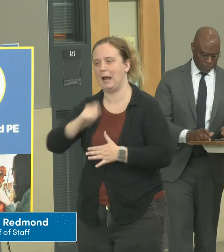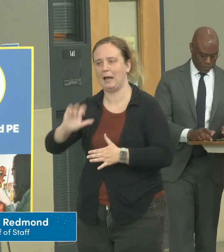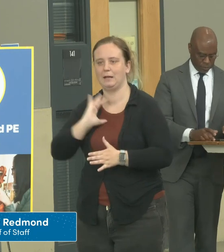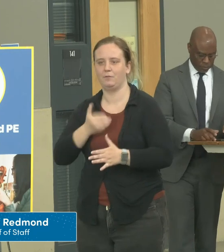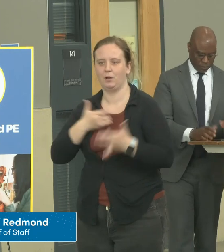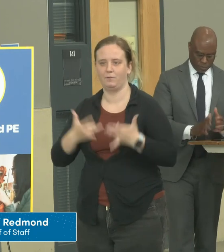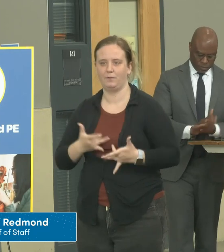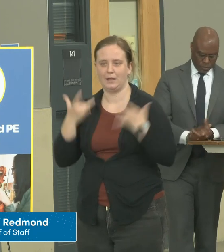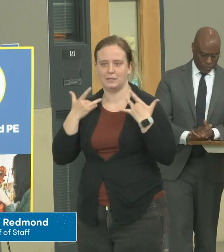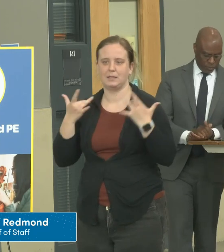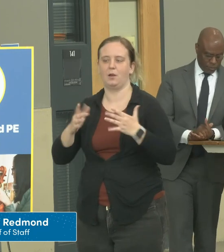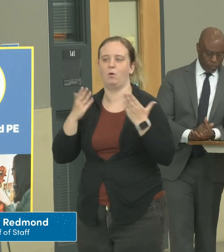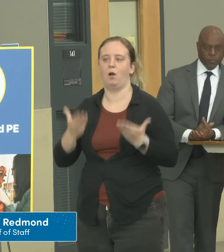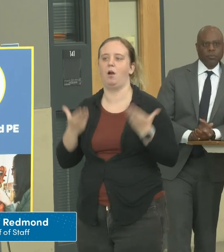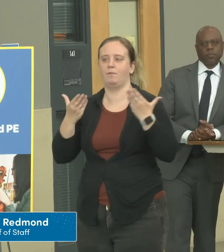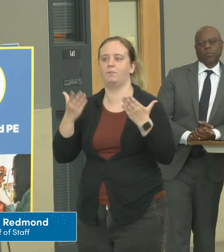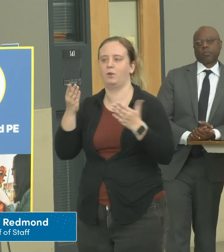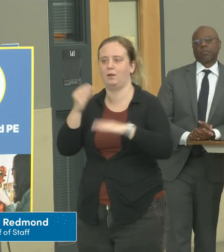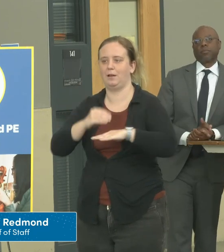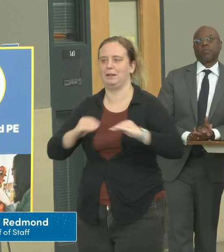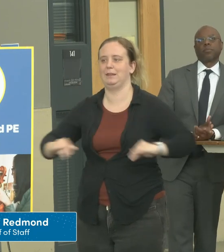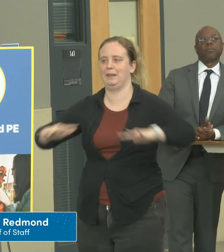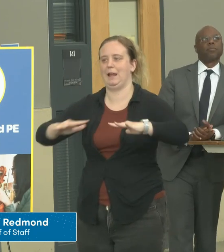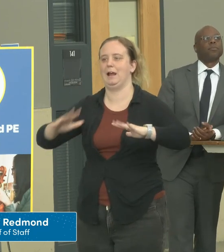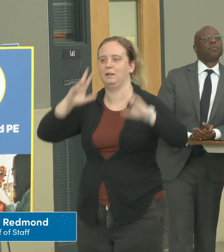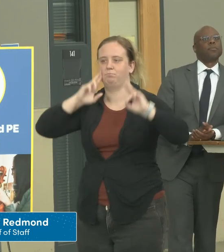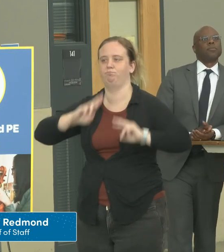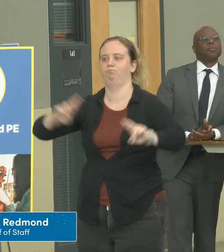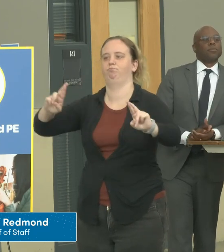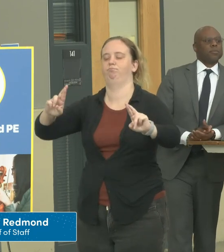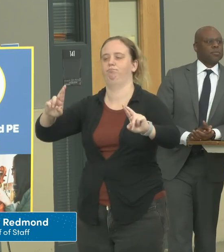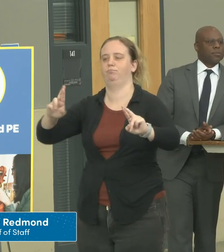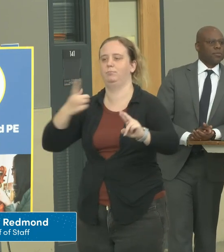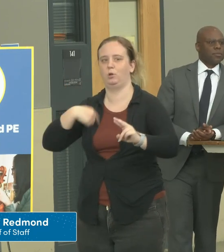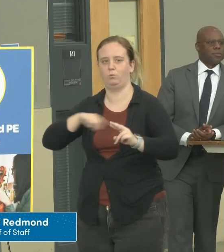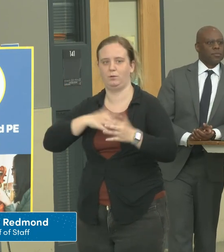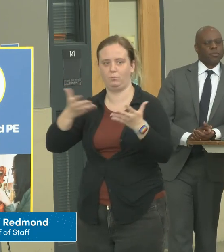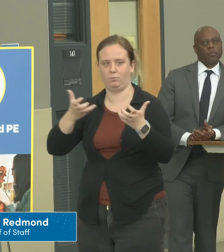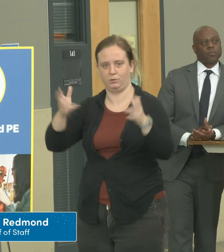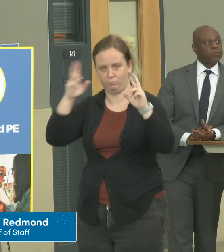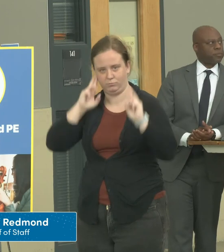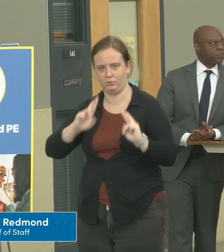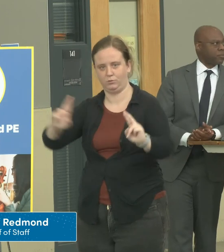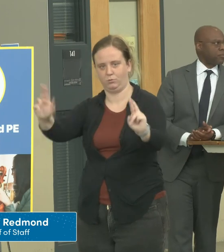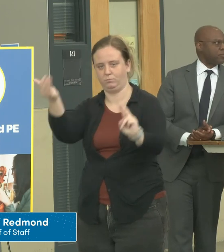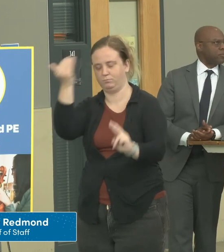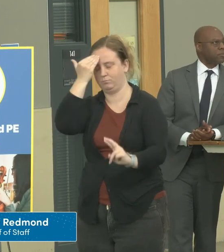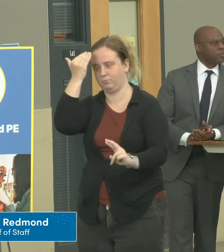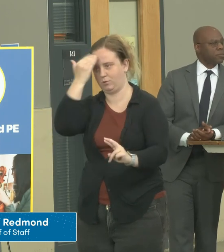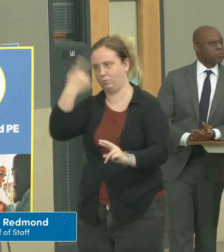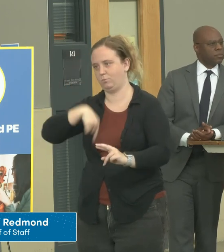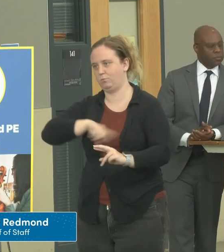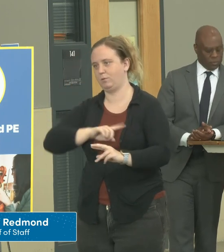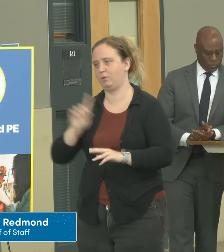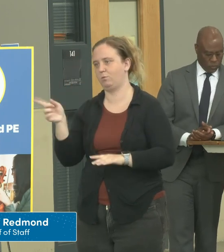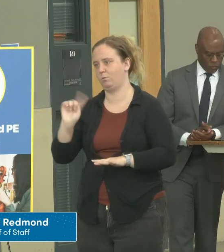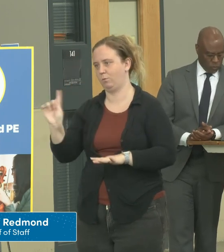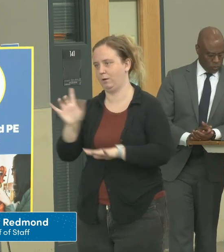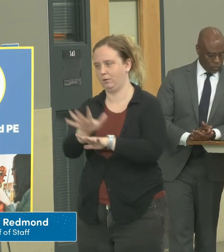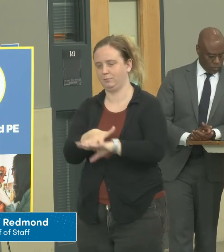acknowledgement. We would like to acknowledge that we are on the ancestral lands and the